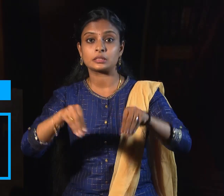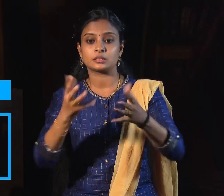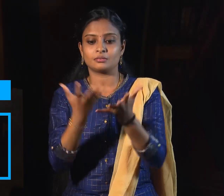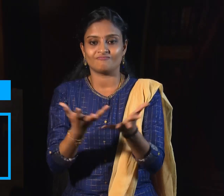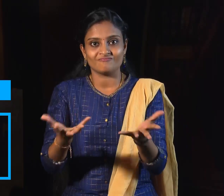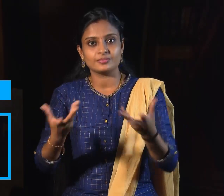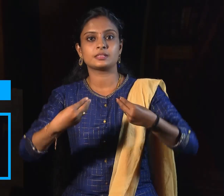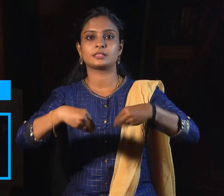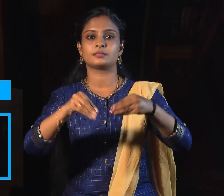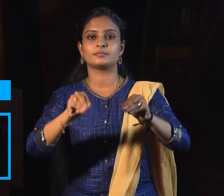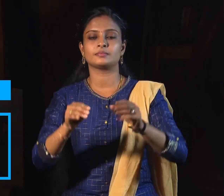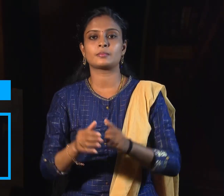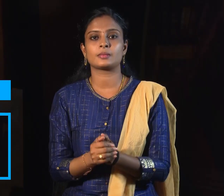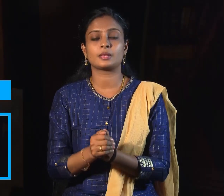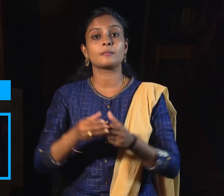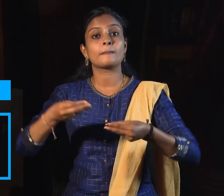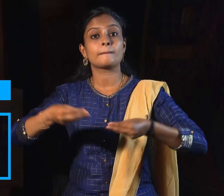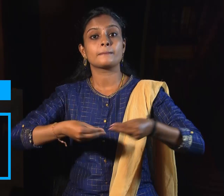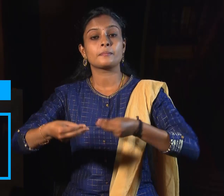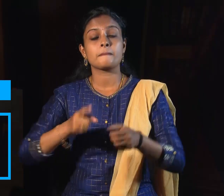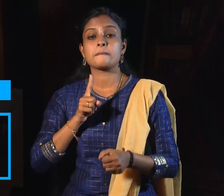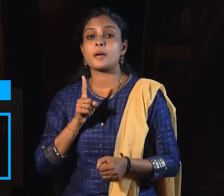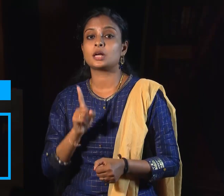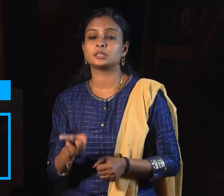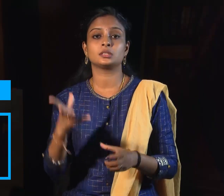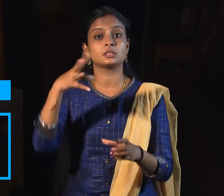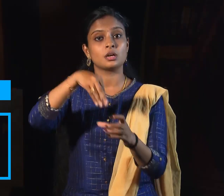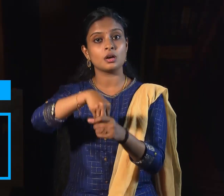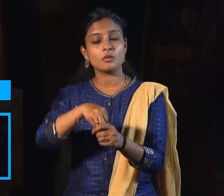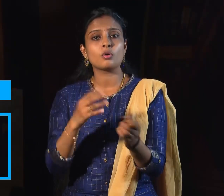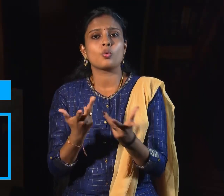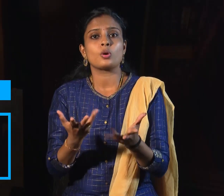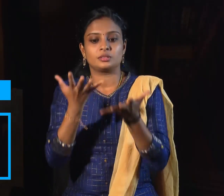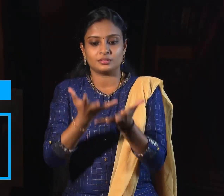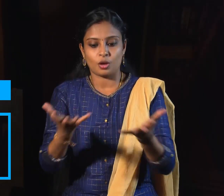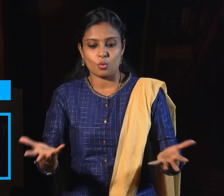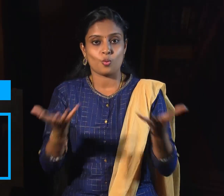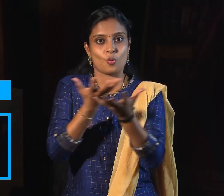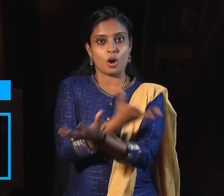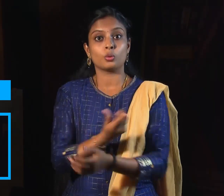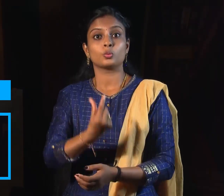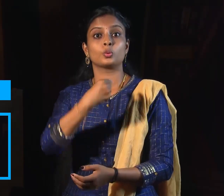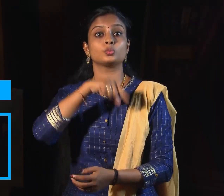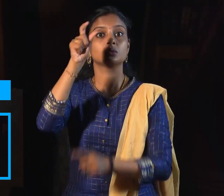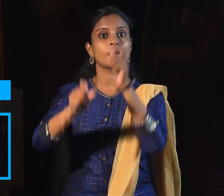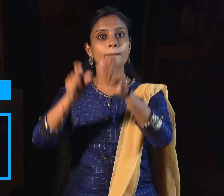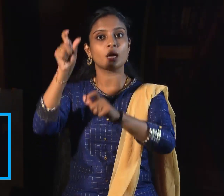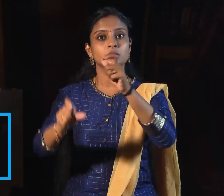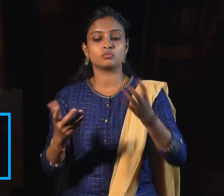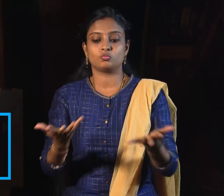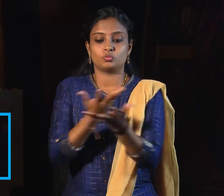services. Business must involve the transfer of goods to consumers for value through